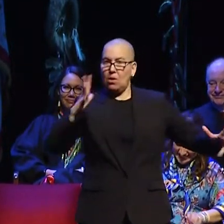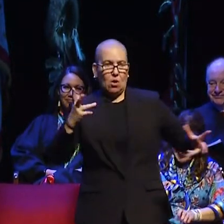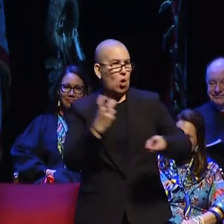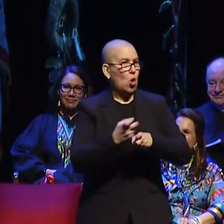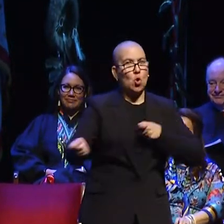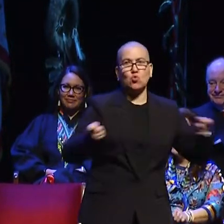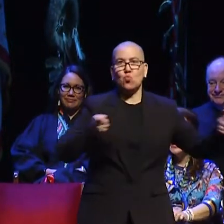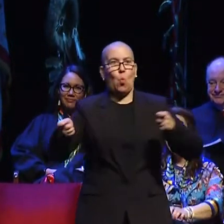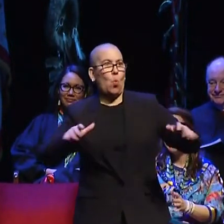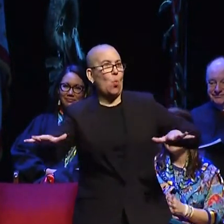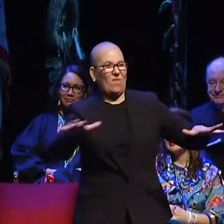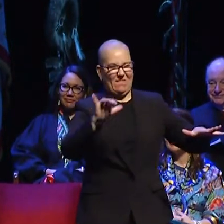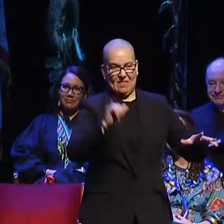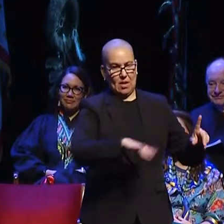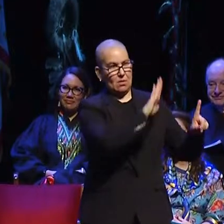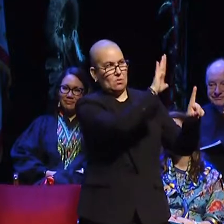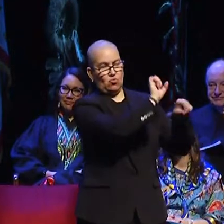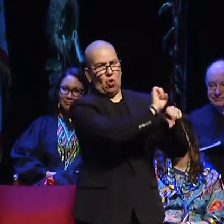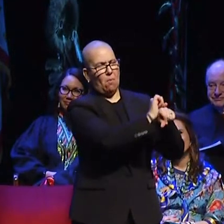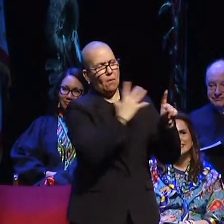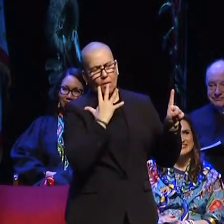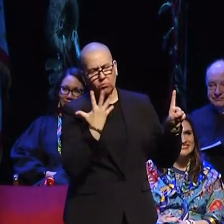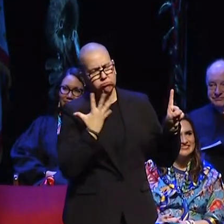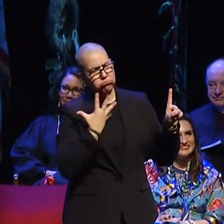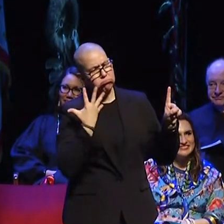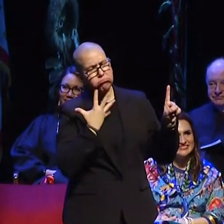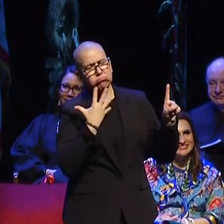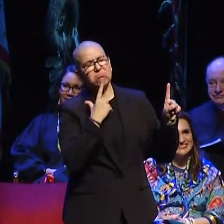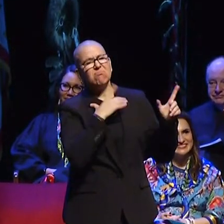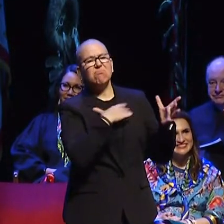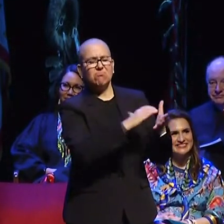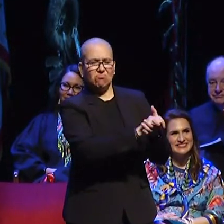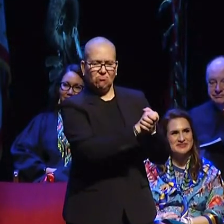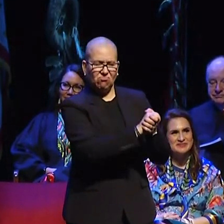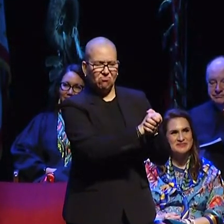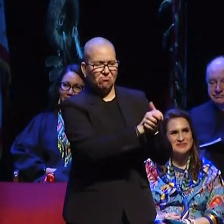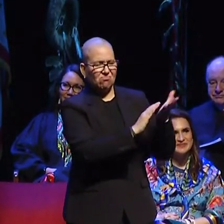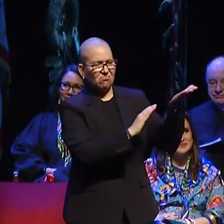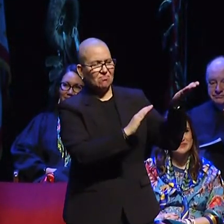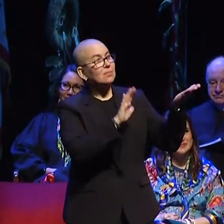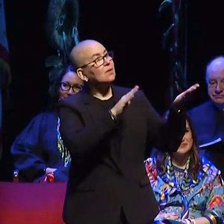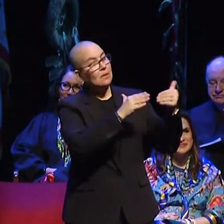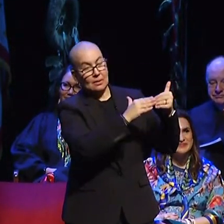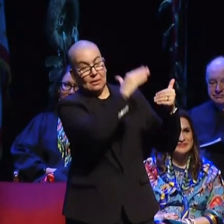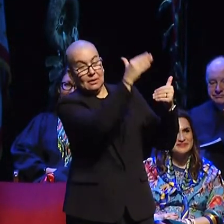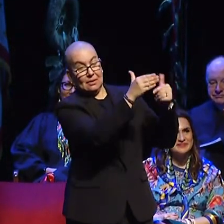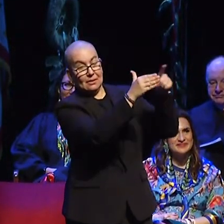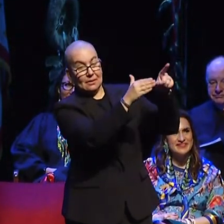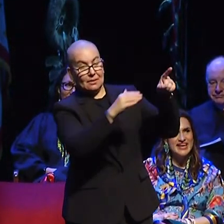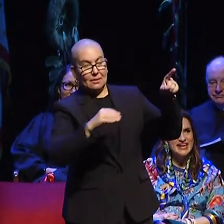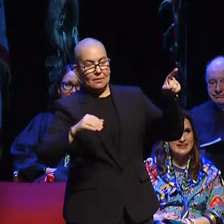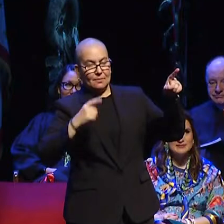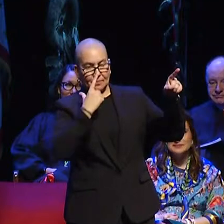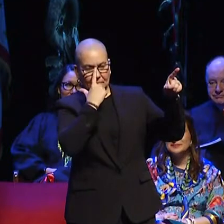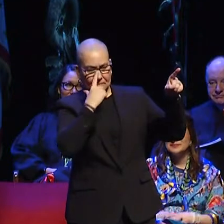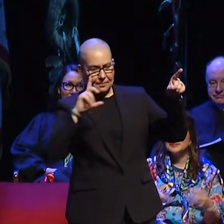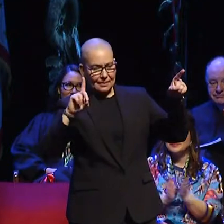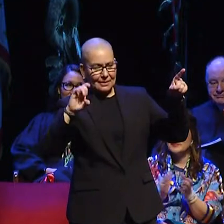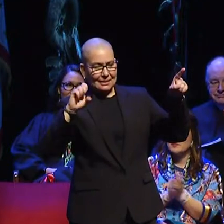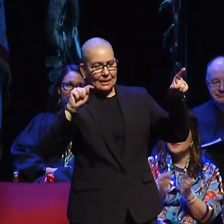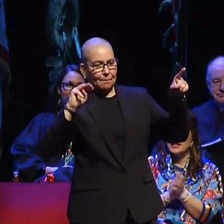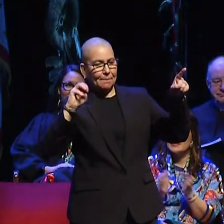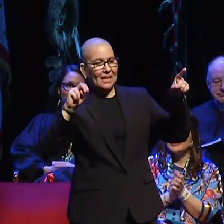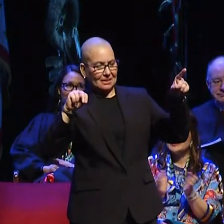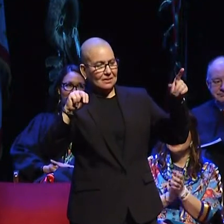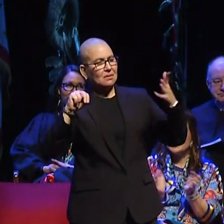new incoming Majority Leader Dietze, congratulations on your election. I am incredibly eager to partner with you in the years to come. Congratulations to